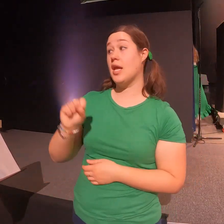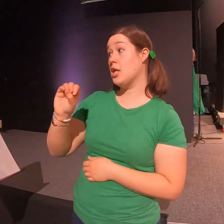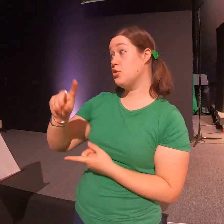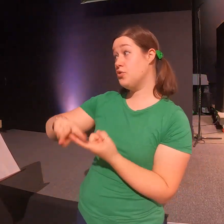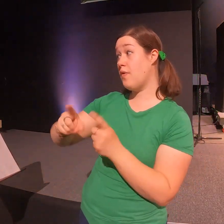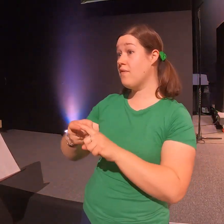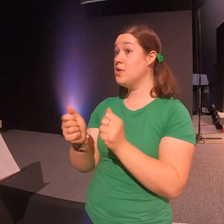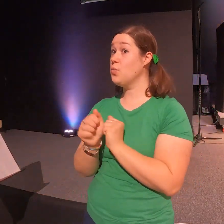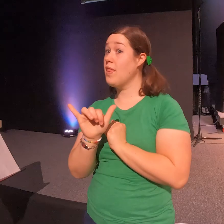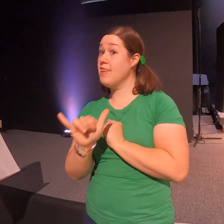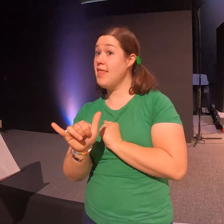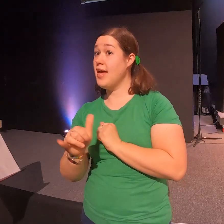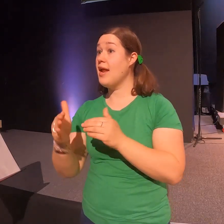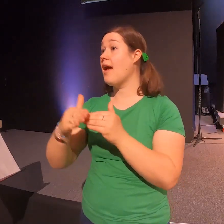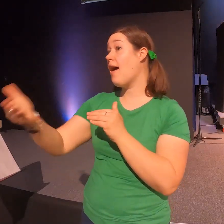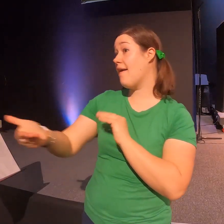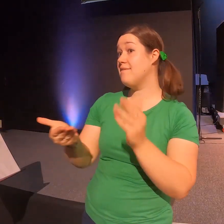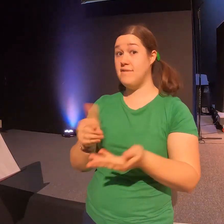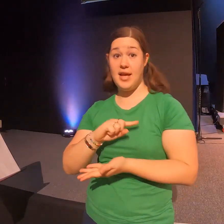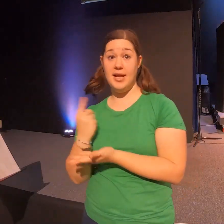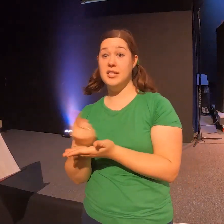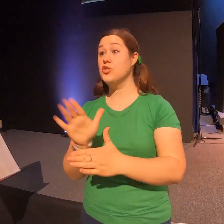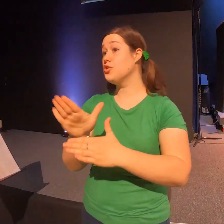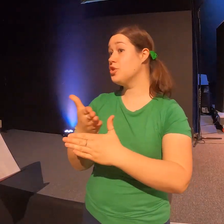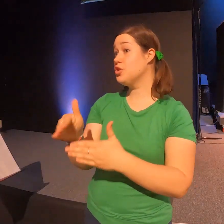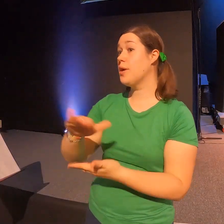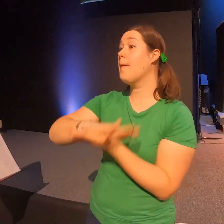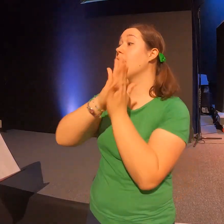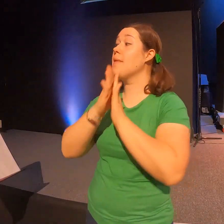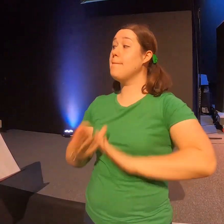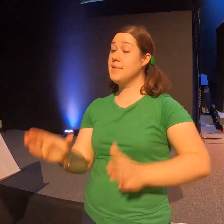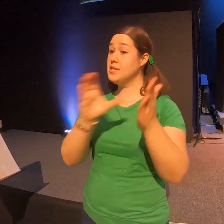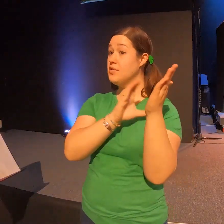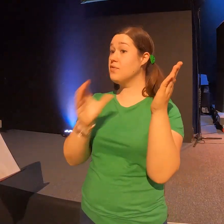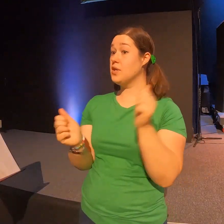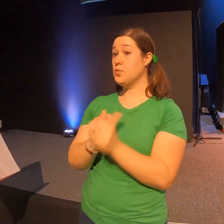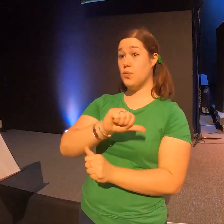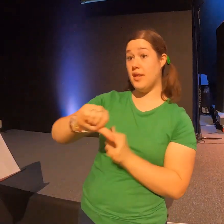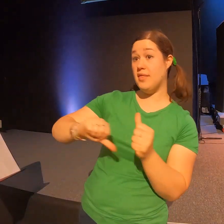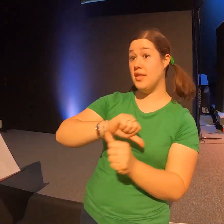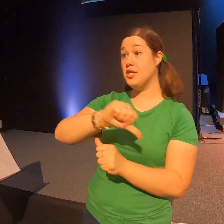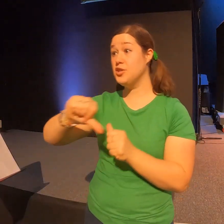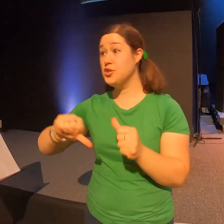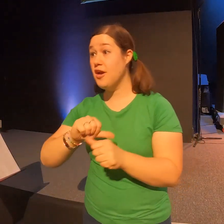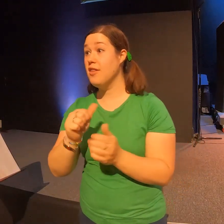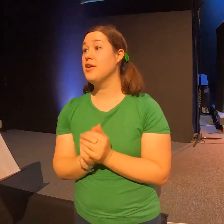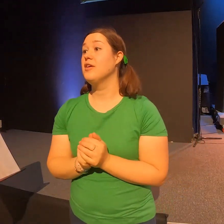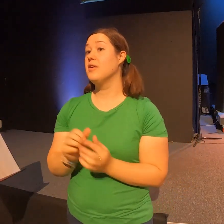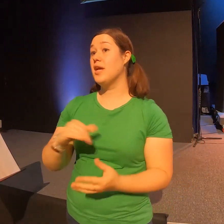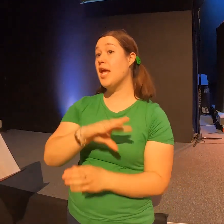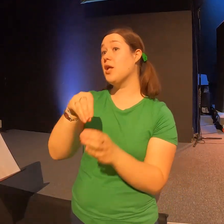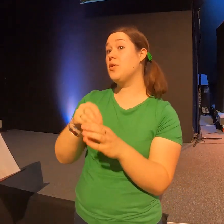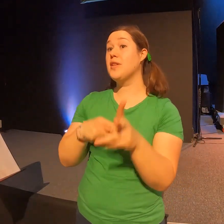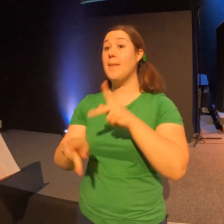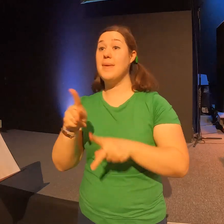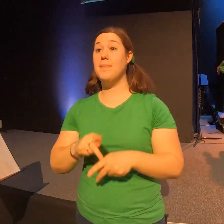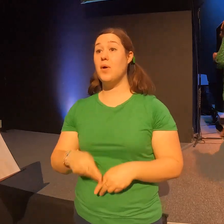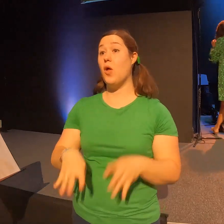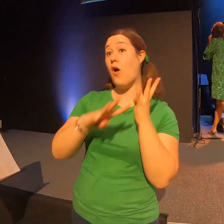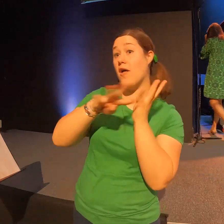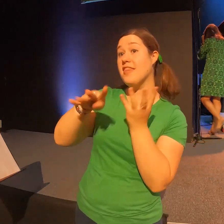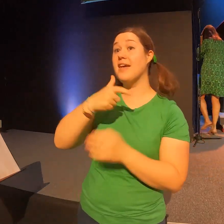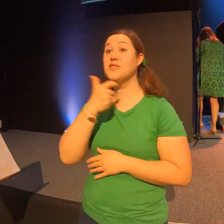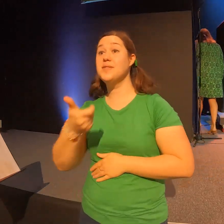Friends, with that, I invite us to share the peace of Christ with one another, and a special greeting to those watching online, but greet your neighbors, friends.